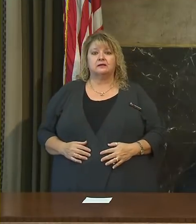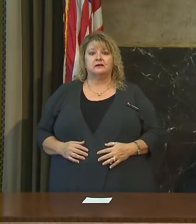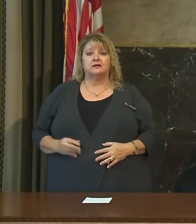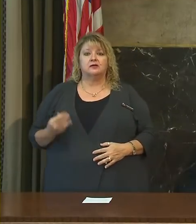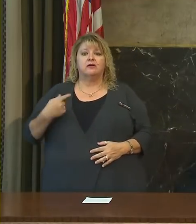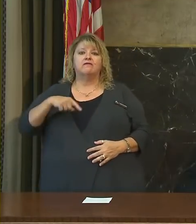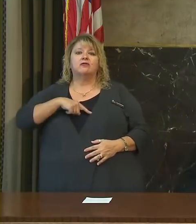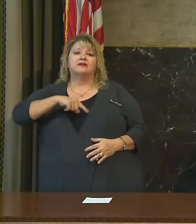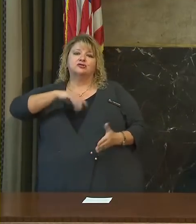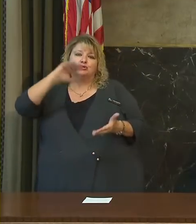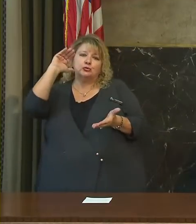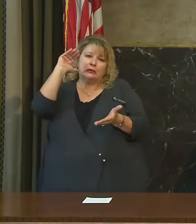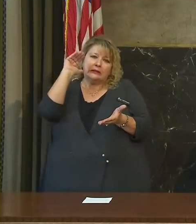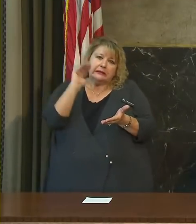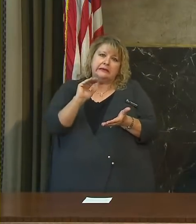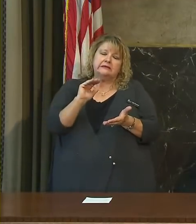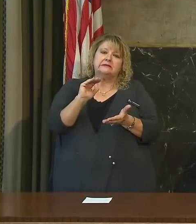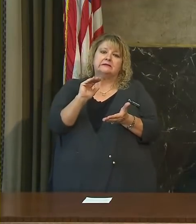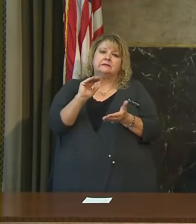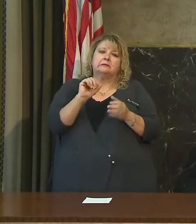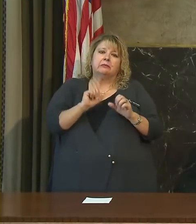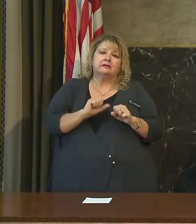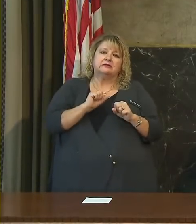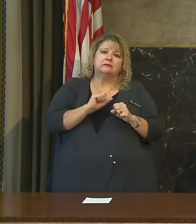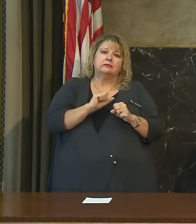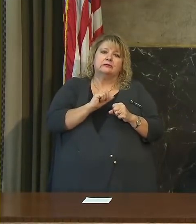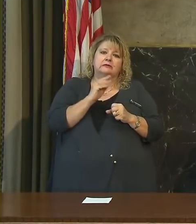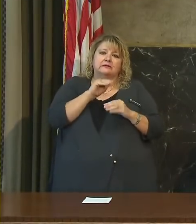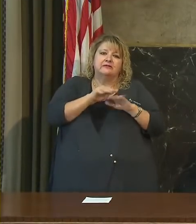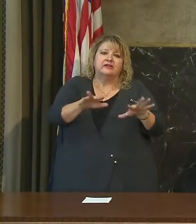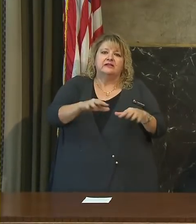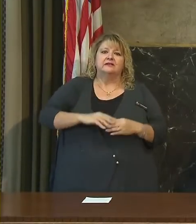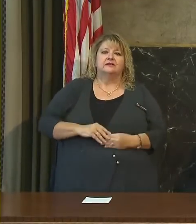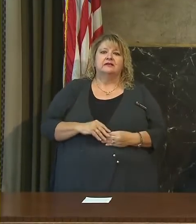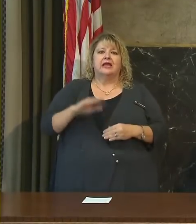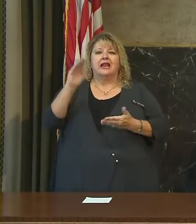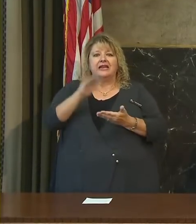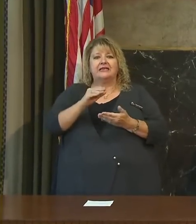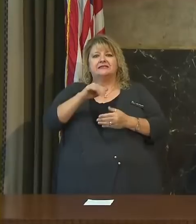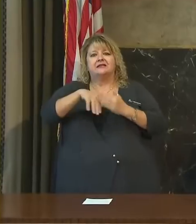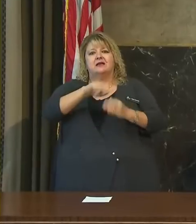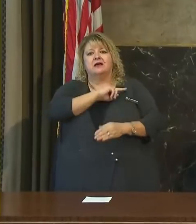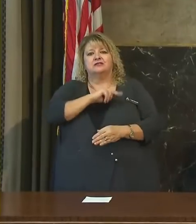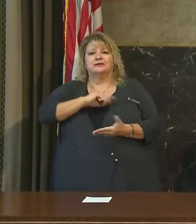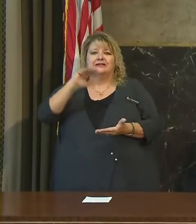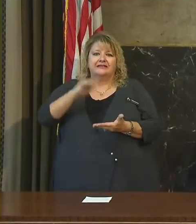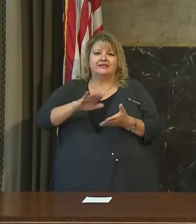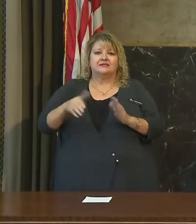infections and hospitalizations and death. Let's make it happen. Thank you.